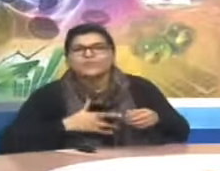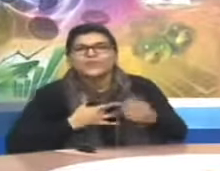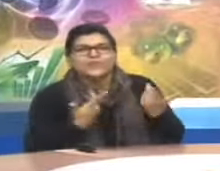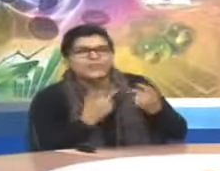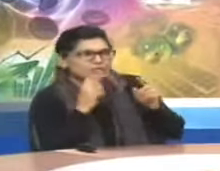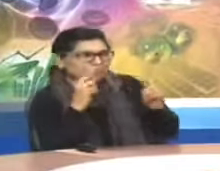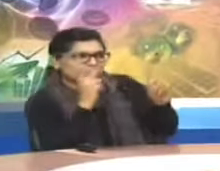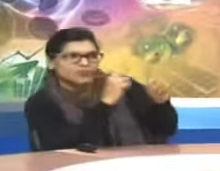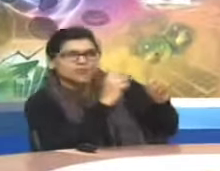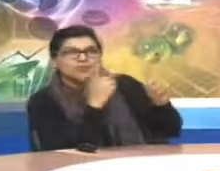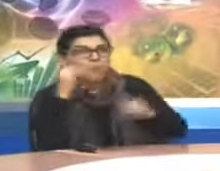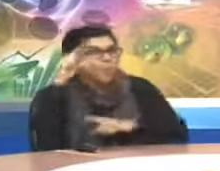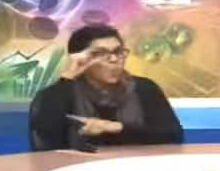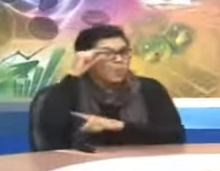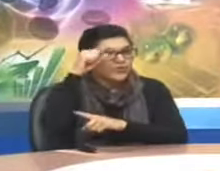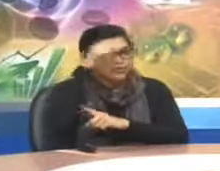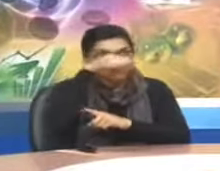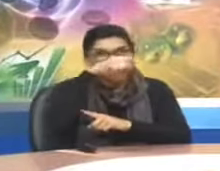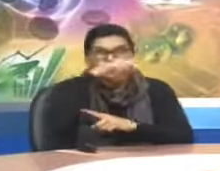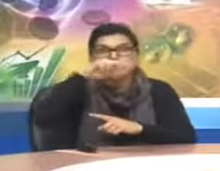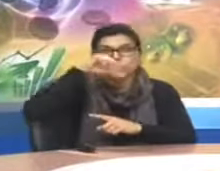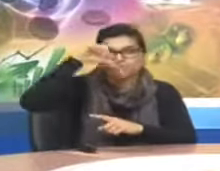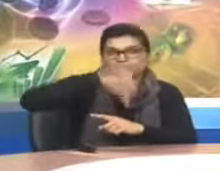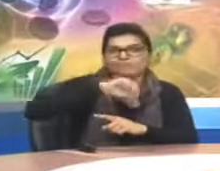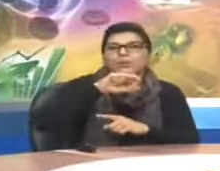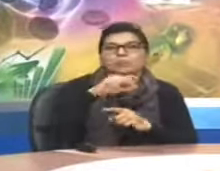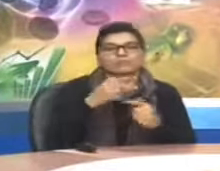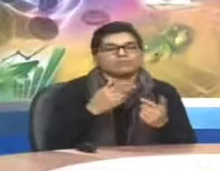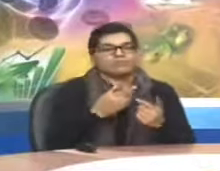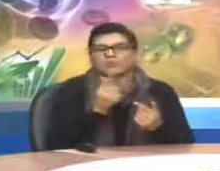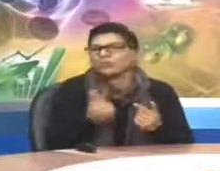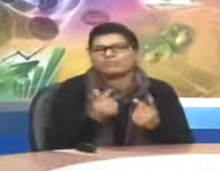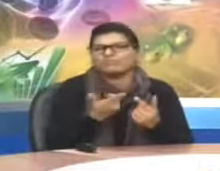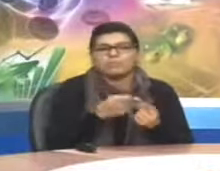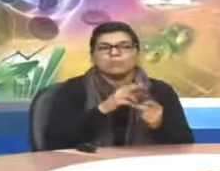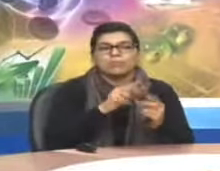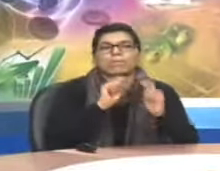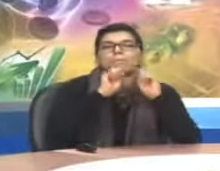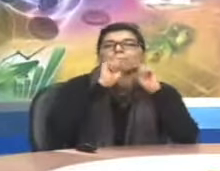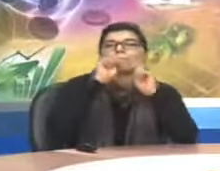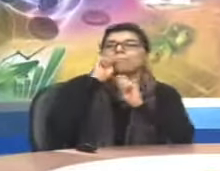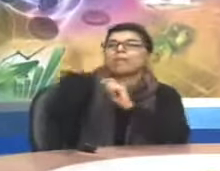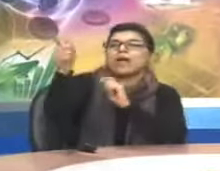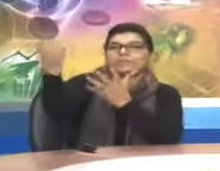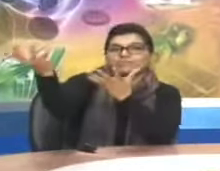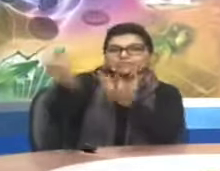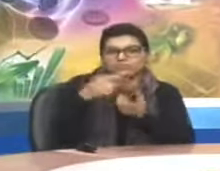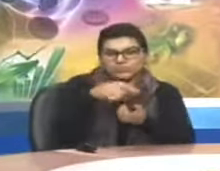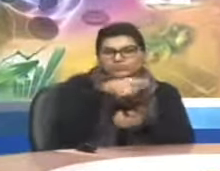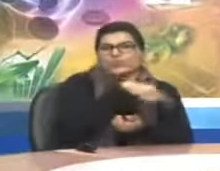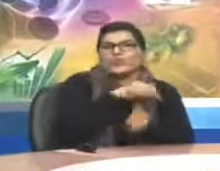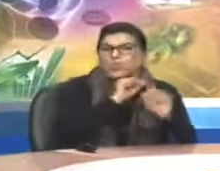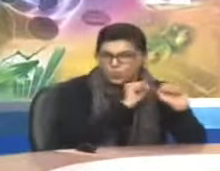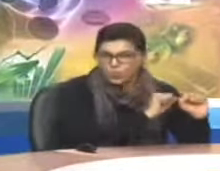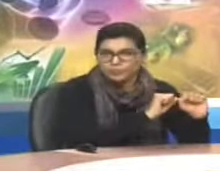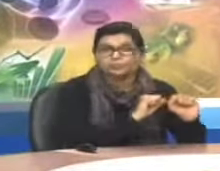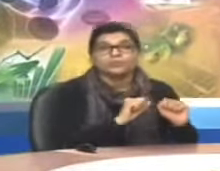as you all know that in this picture you can see a thumbs up and thumb down. There are two images.